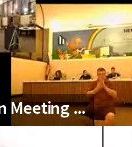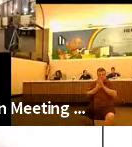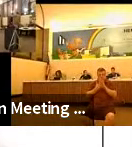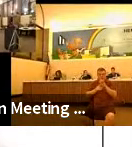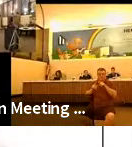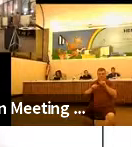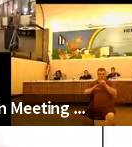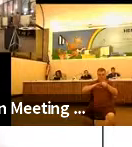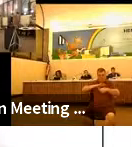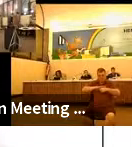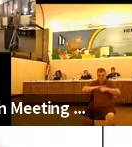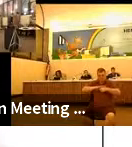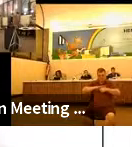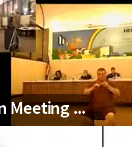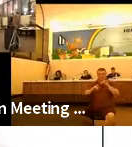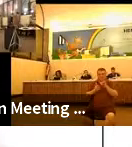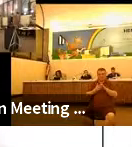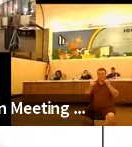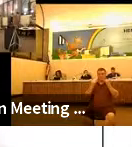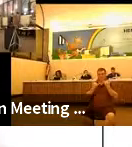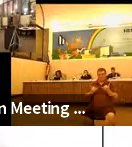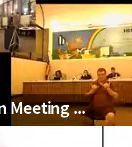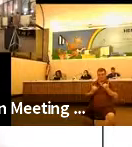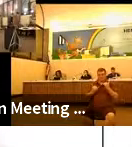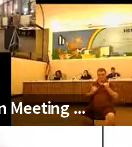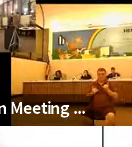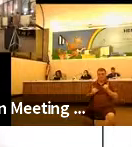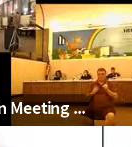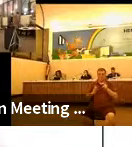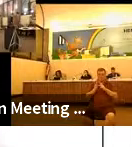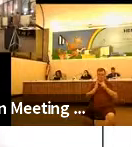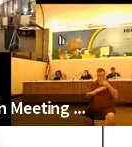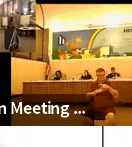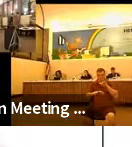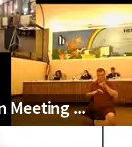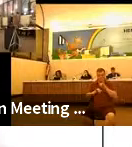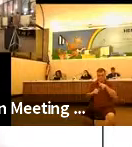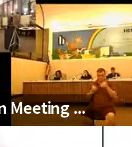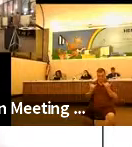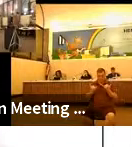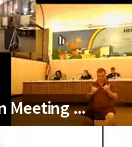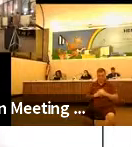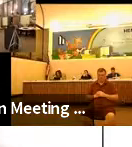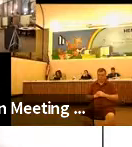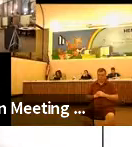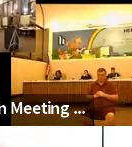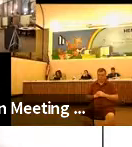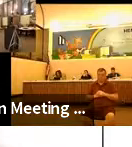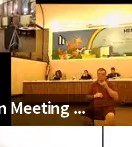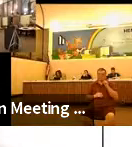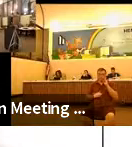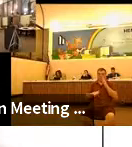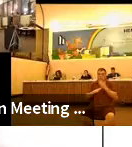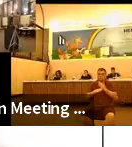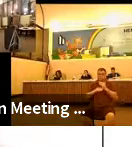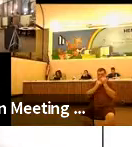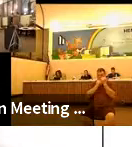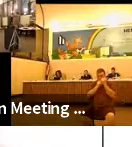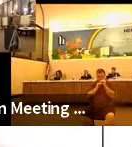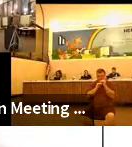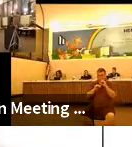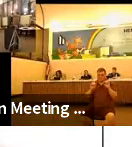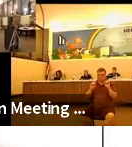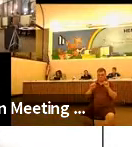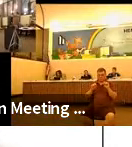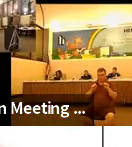from underneath. That's the current foliage that's there. So again, they would disturb that as minimally as possible,